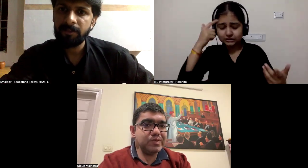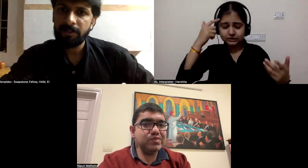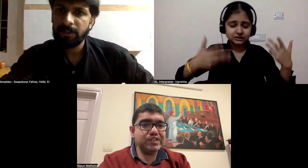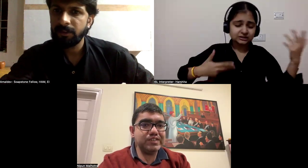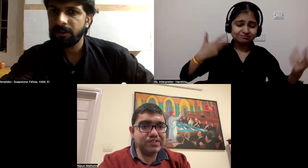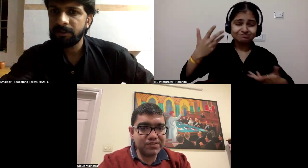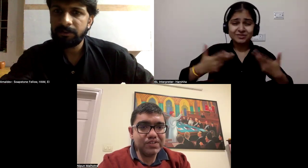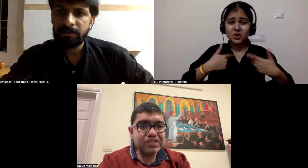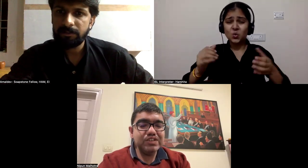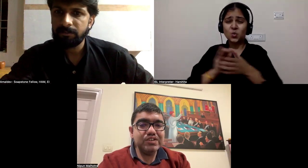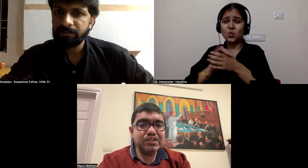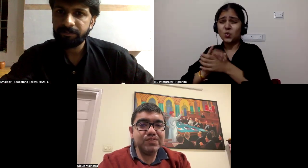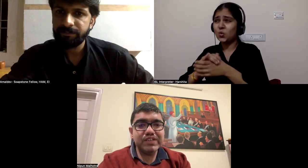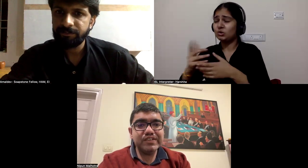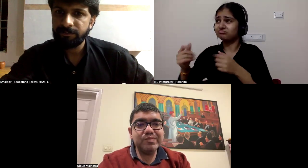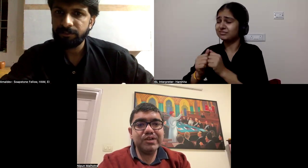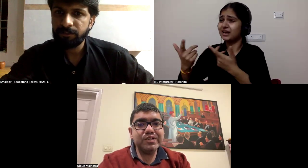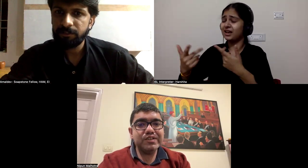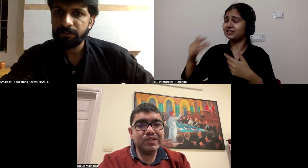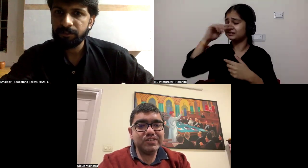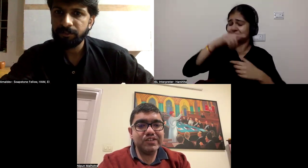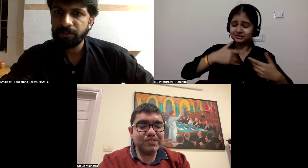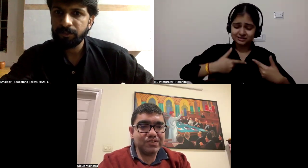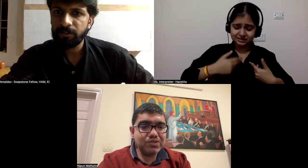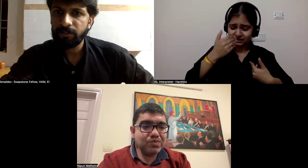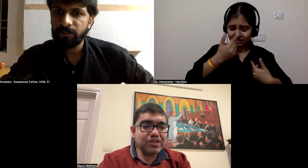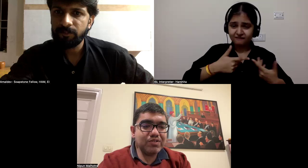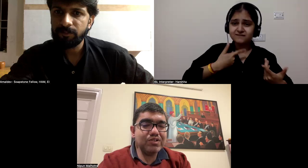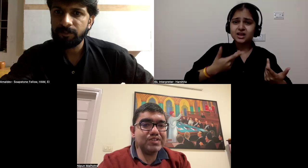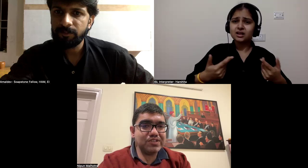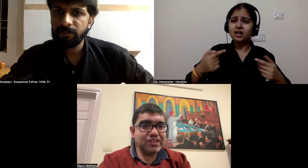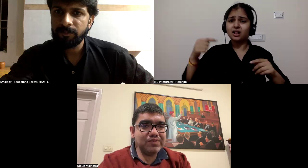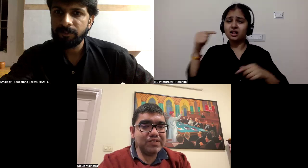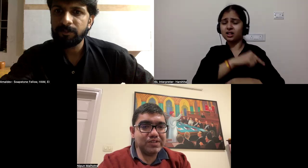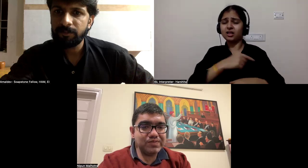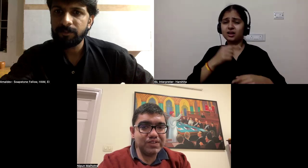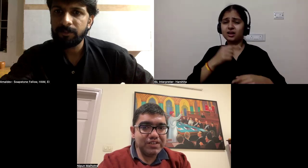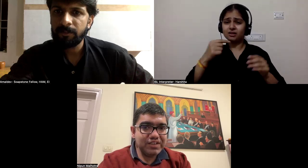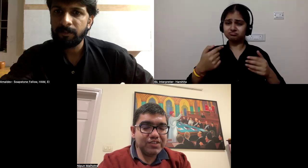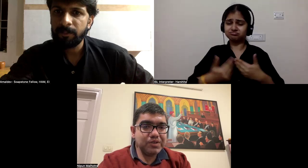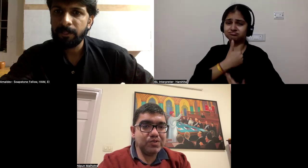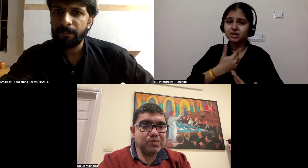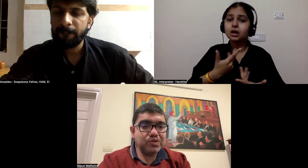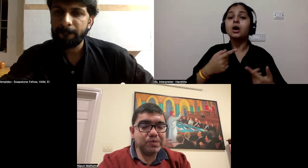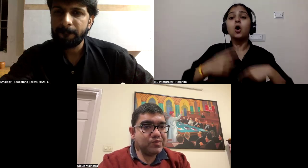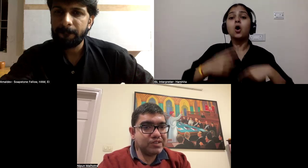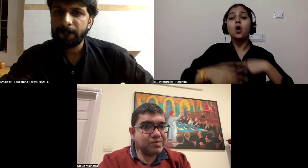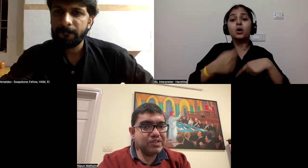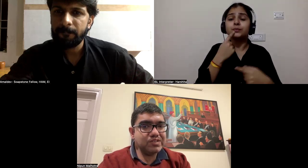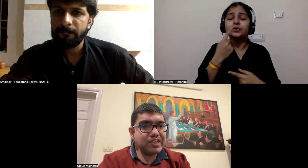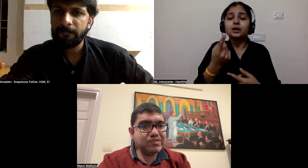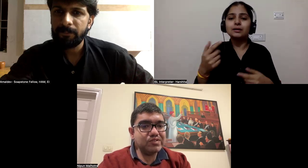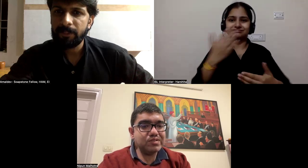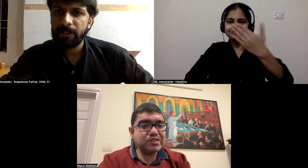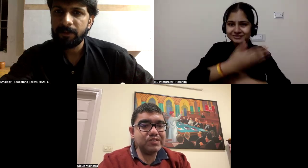in front of my own friends, ended up becoming an advantage that way. So what I always say whenever I speak to both people with